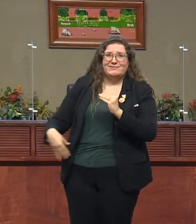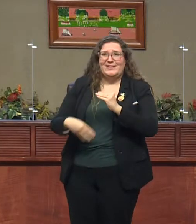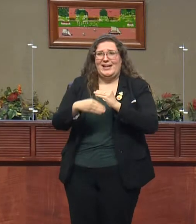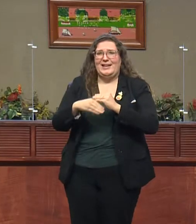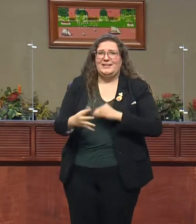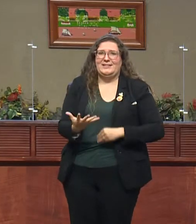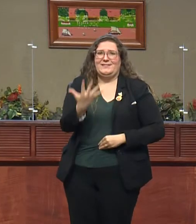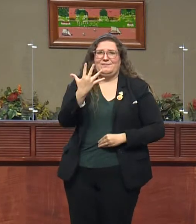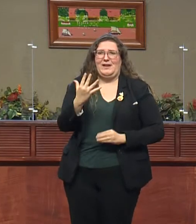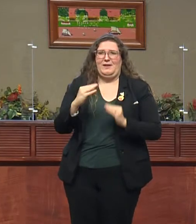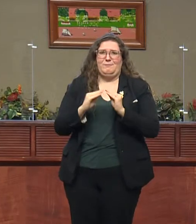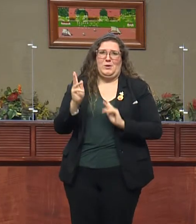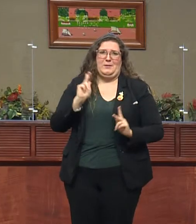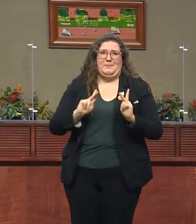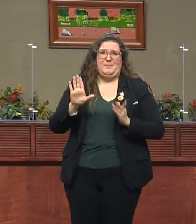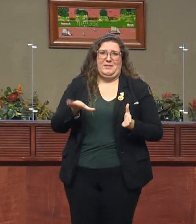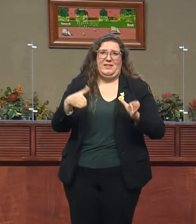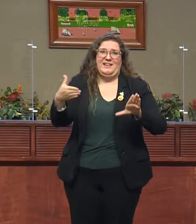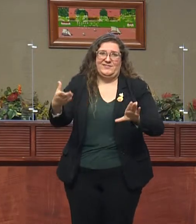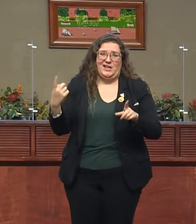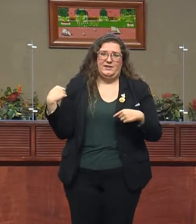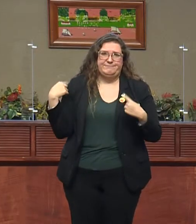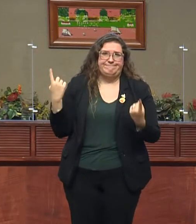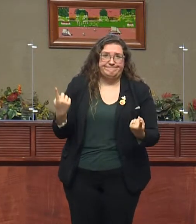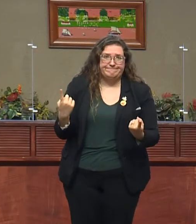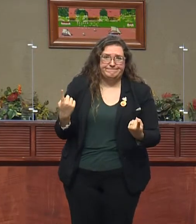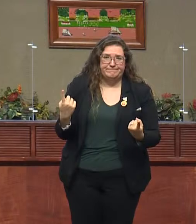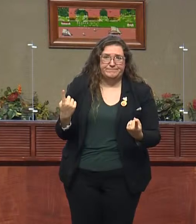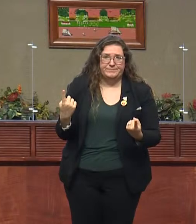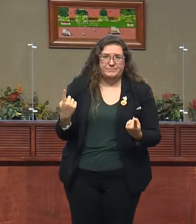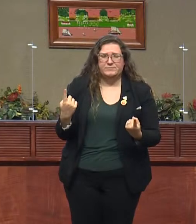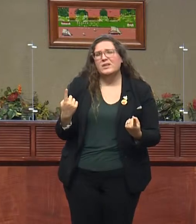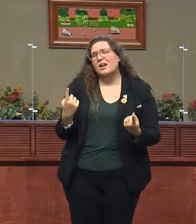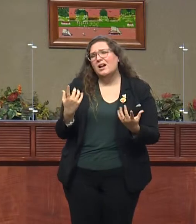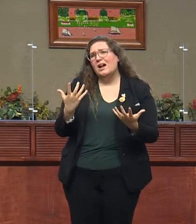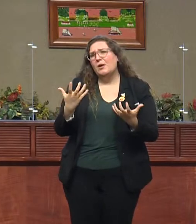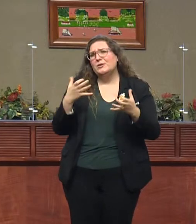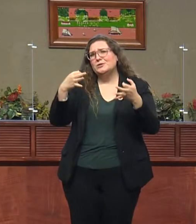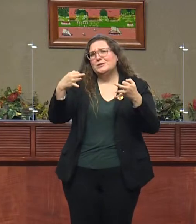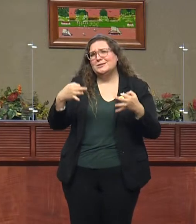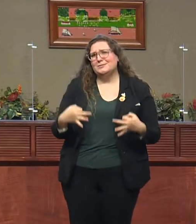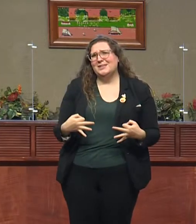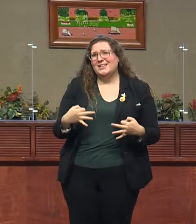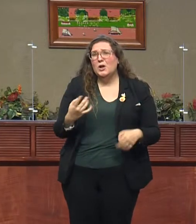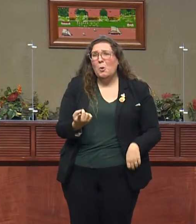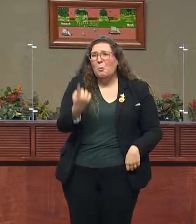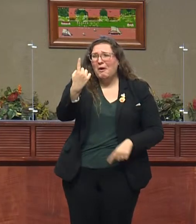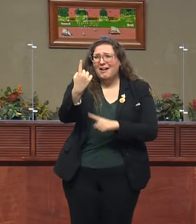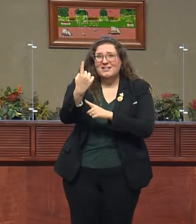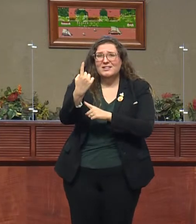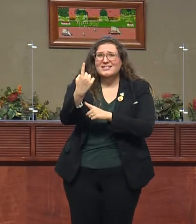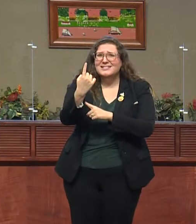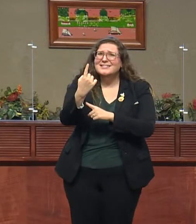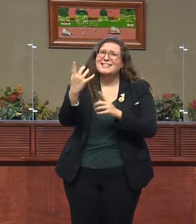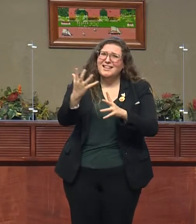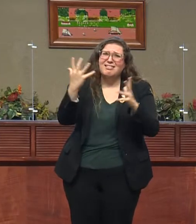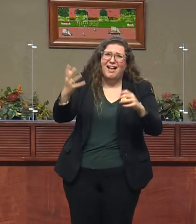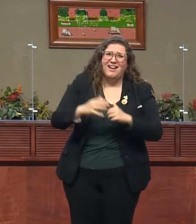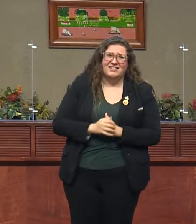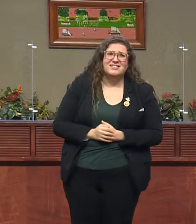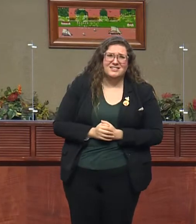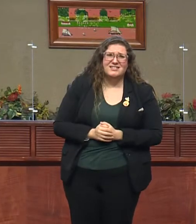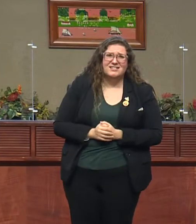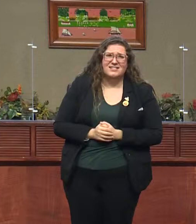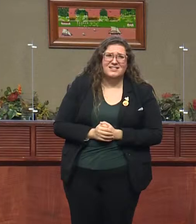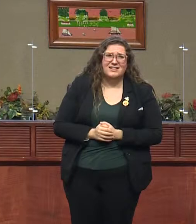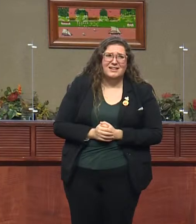individuals have died. And just to give you a perspective, and one is too many, But a few weeks back, we were reporting